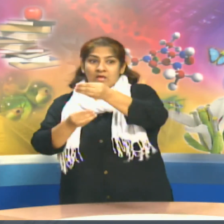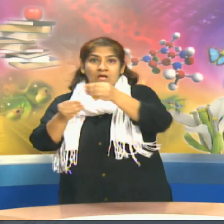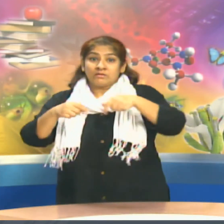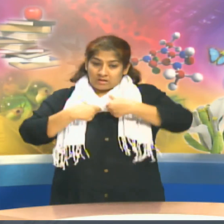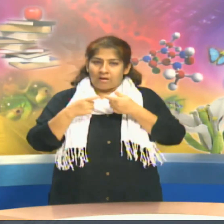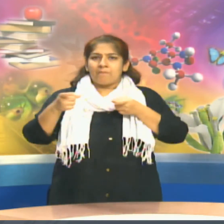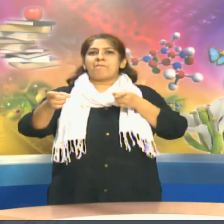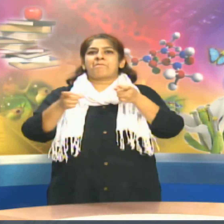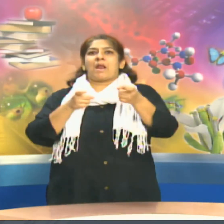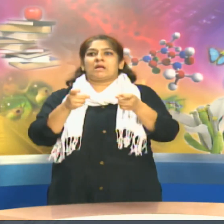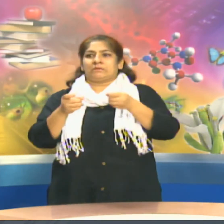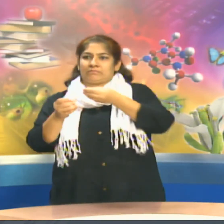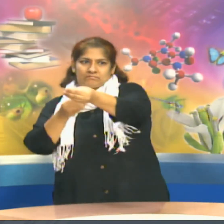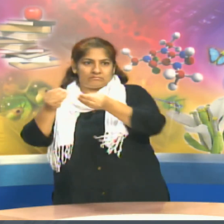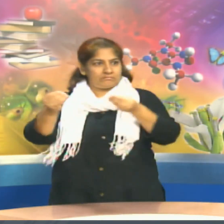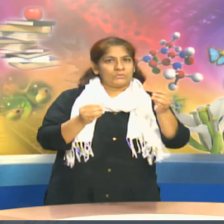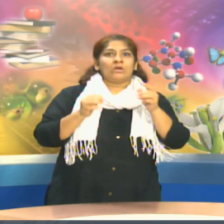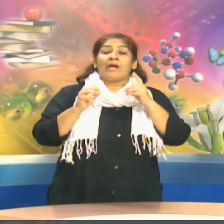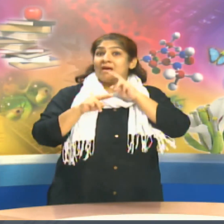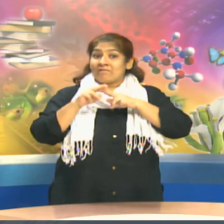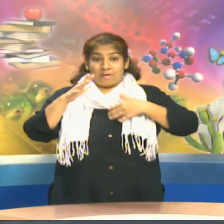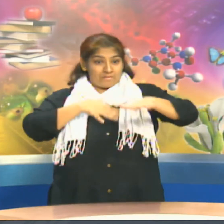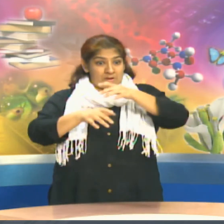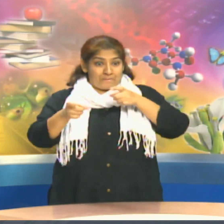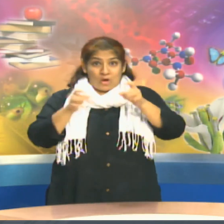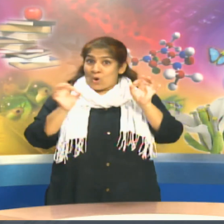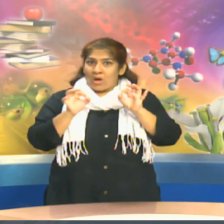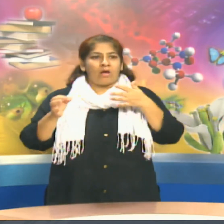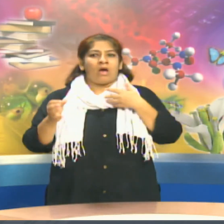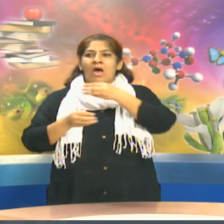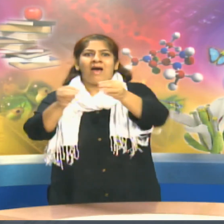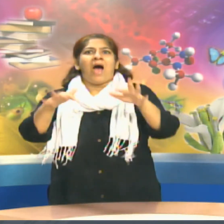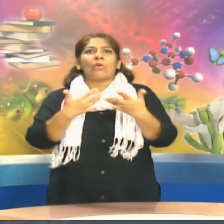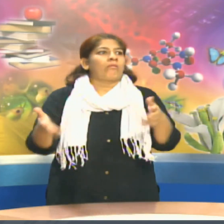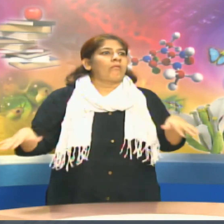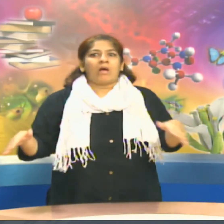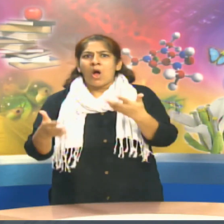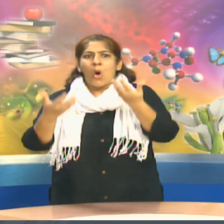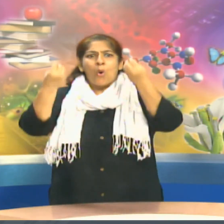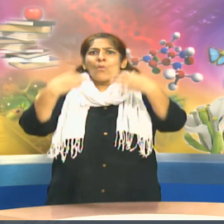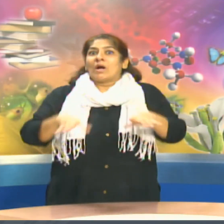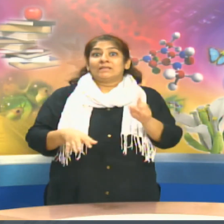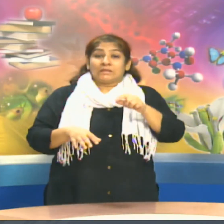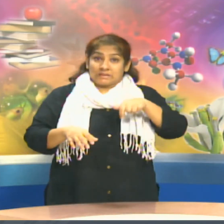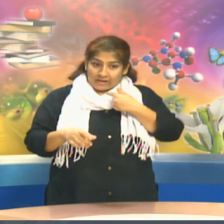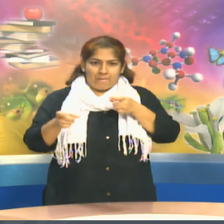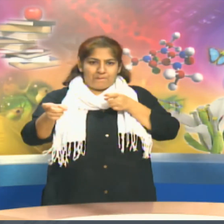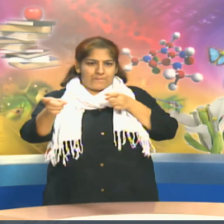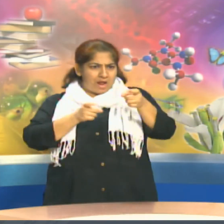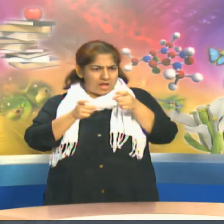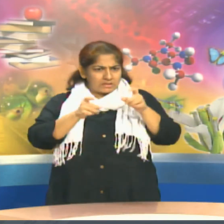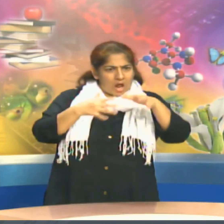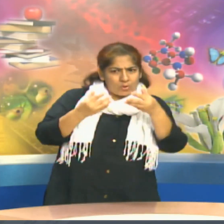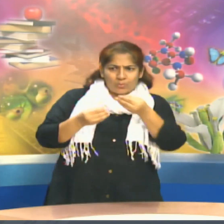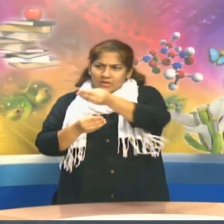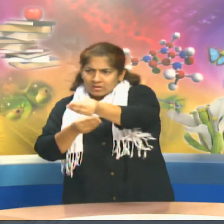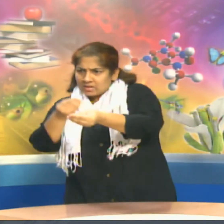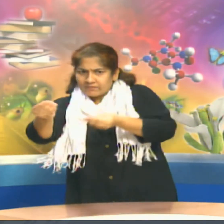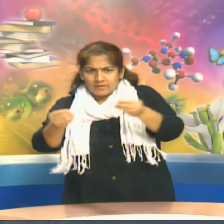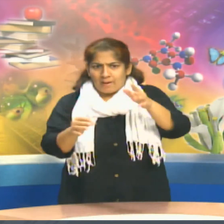some work and delegate some work to the other people, to the people who are working together, so that all work done